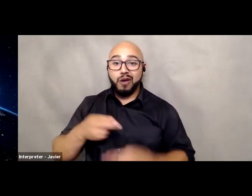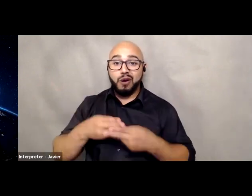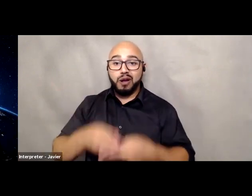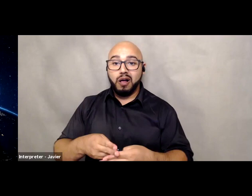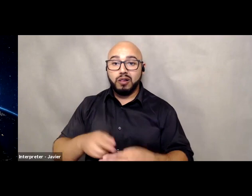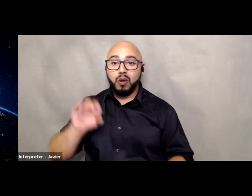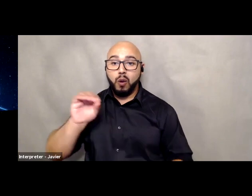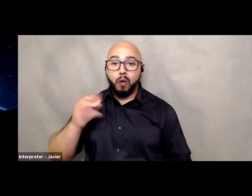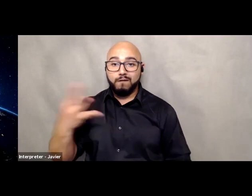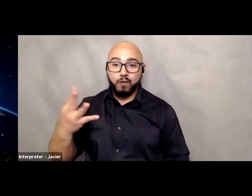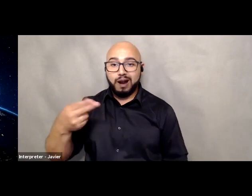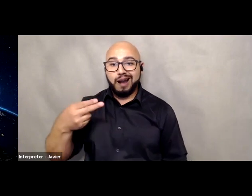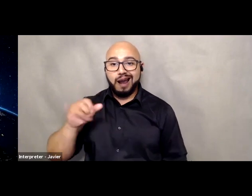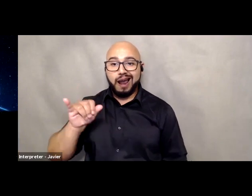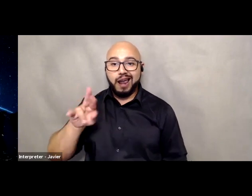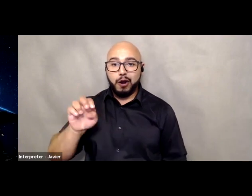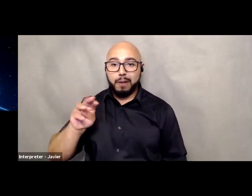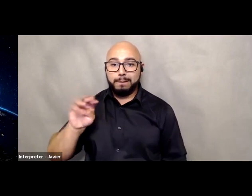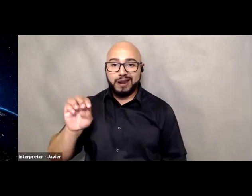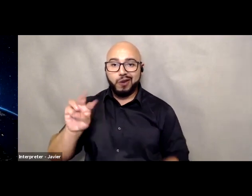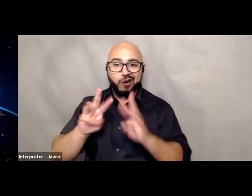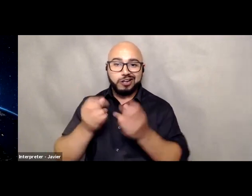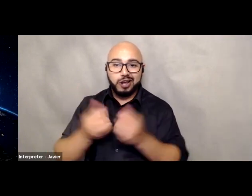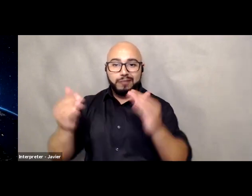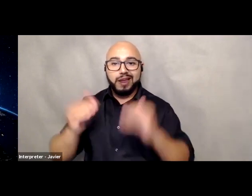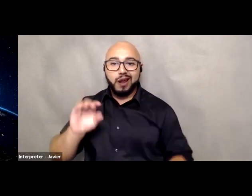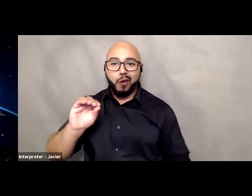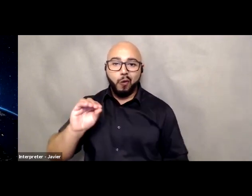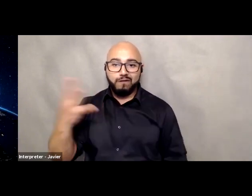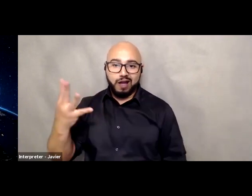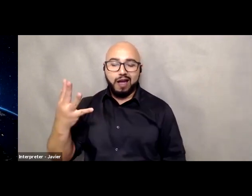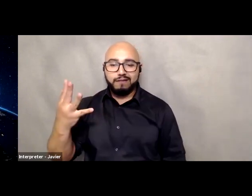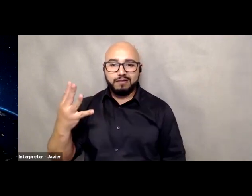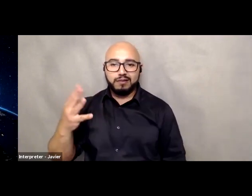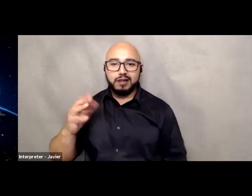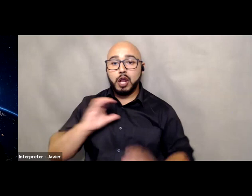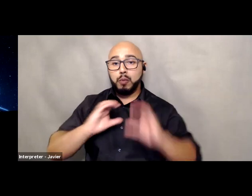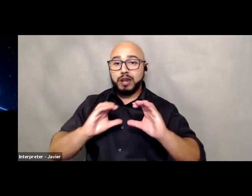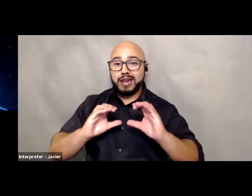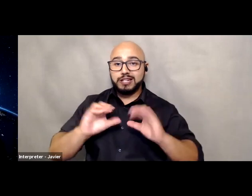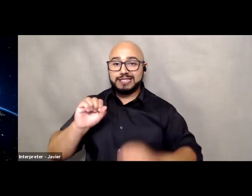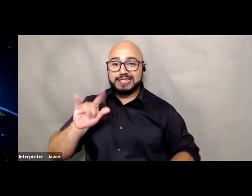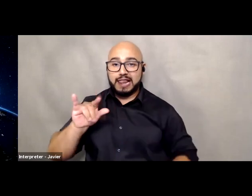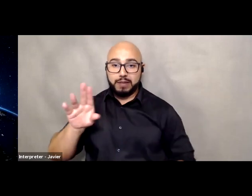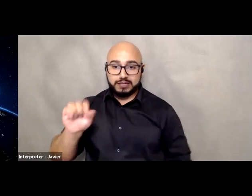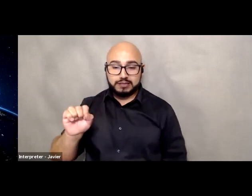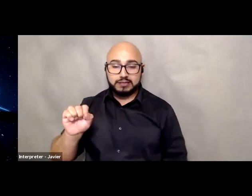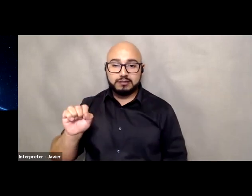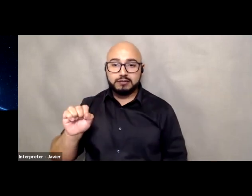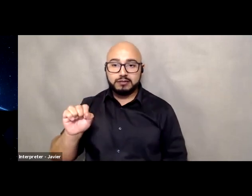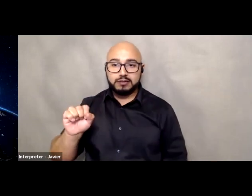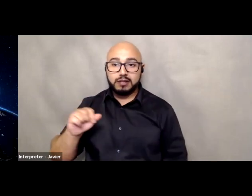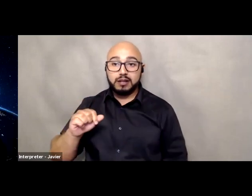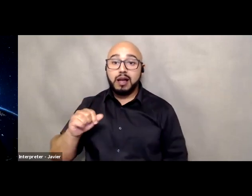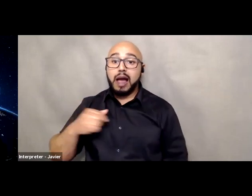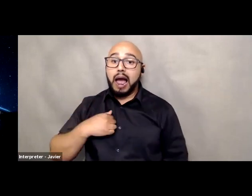Workshop and 05 Communication Syllabus. I would like